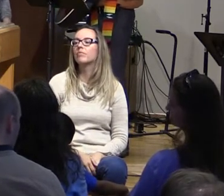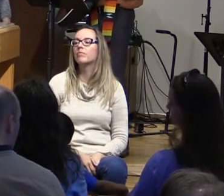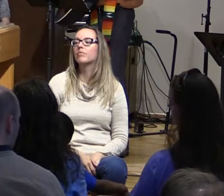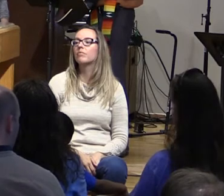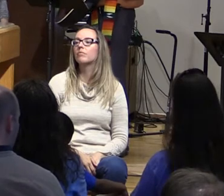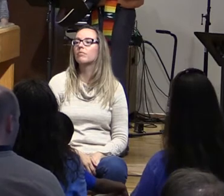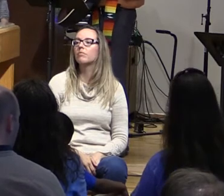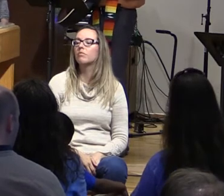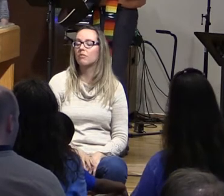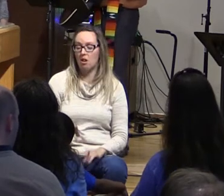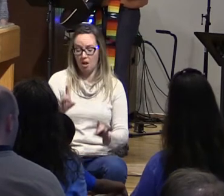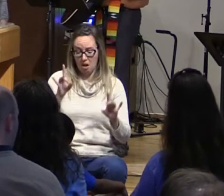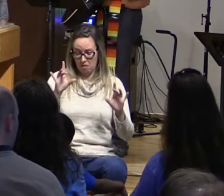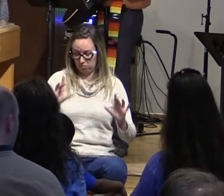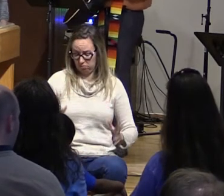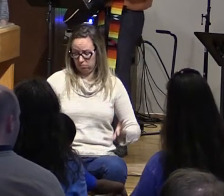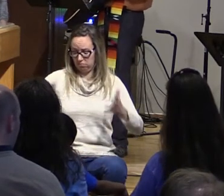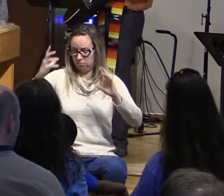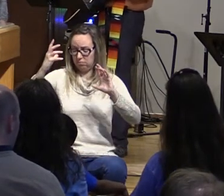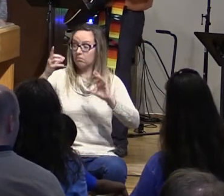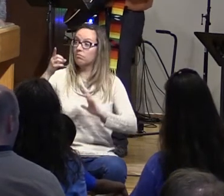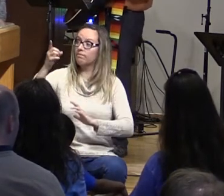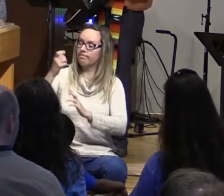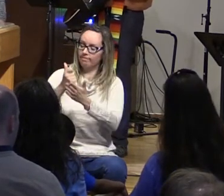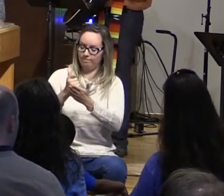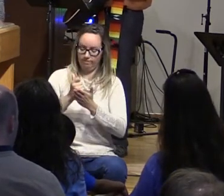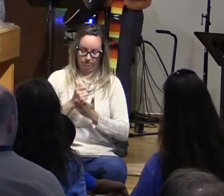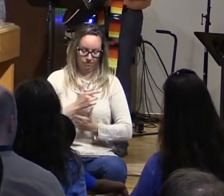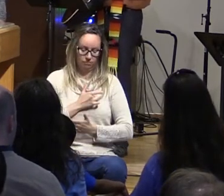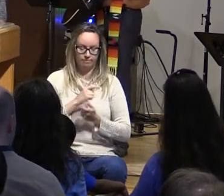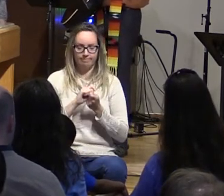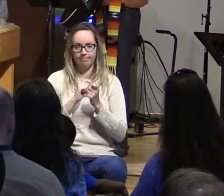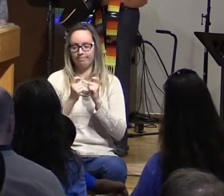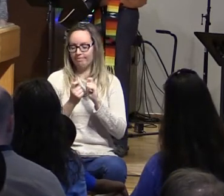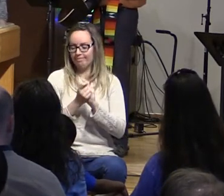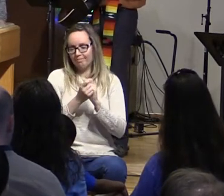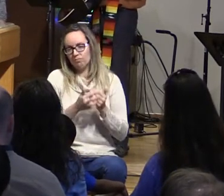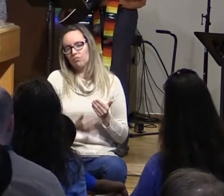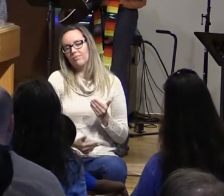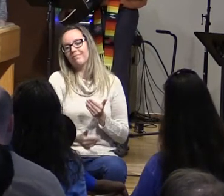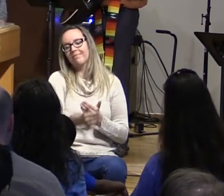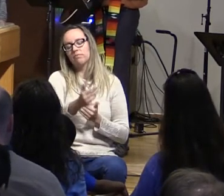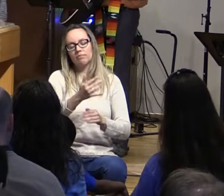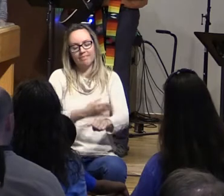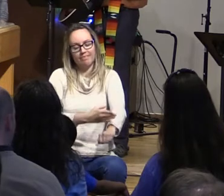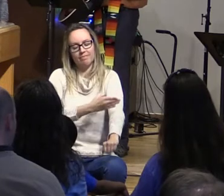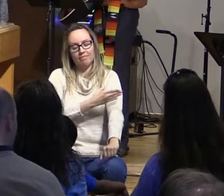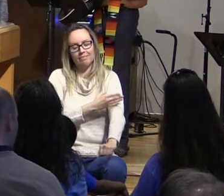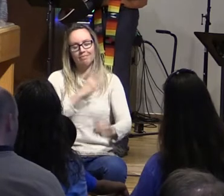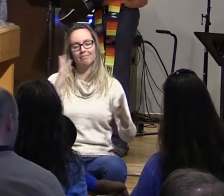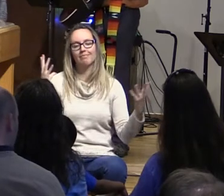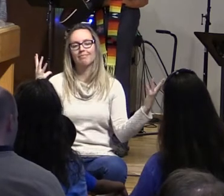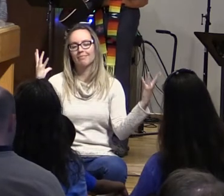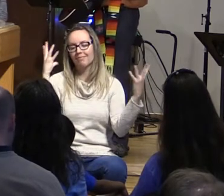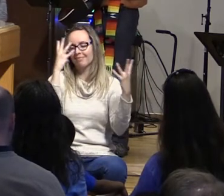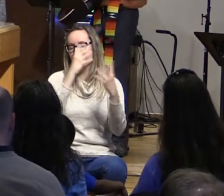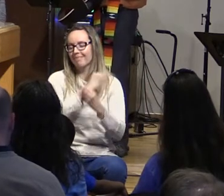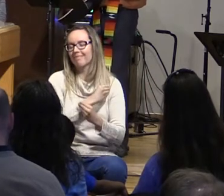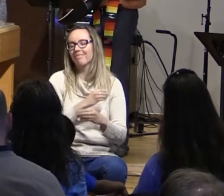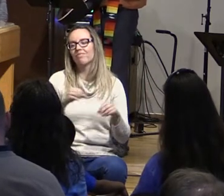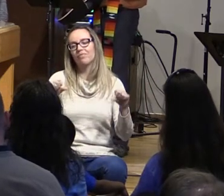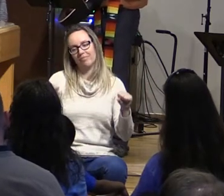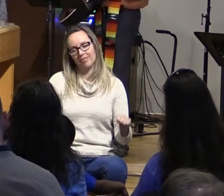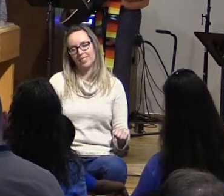dust. You make beautiful things. You make beautiful